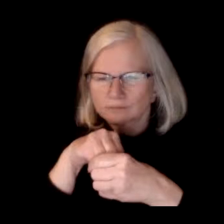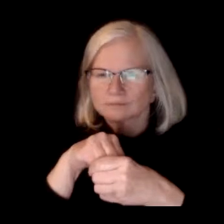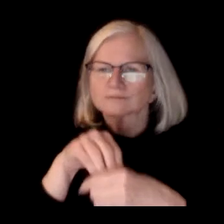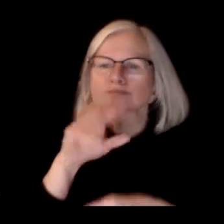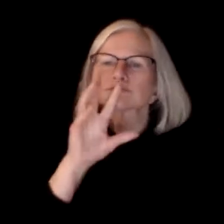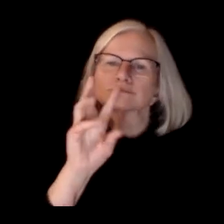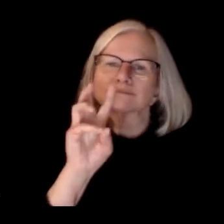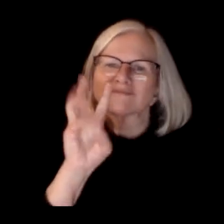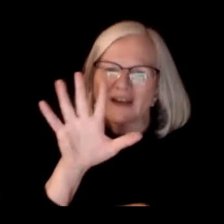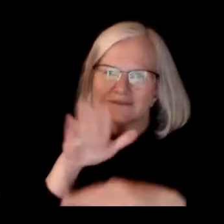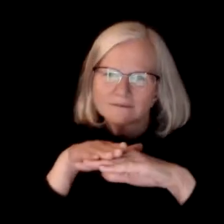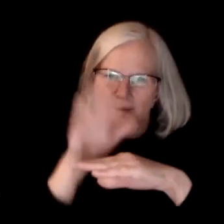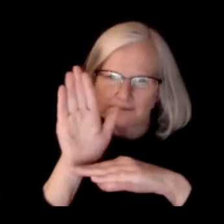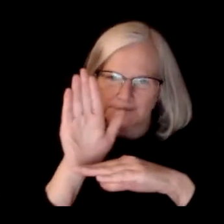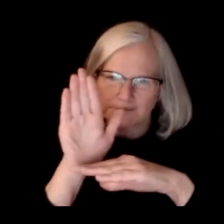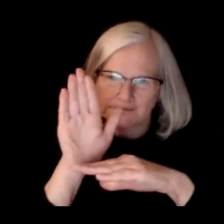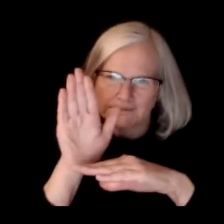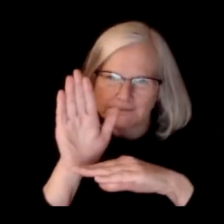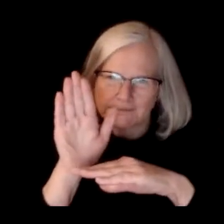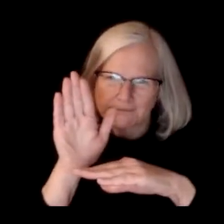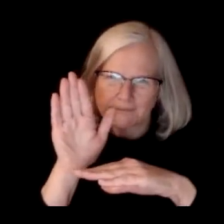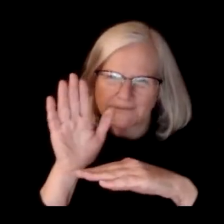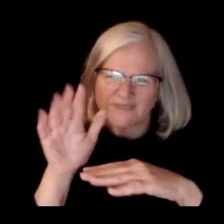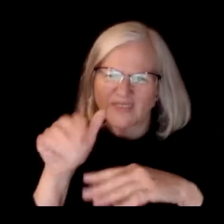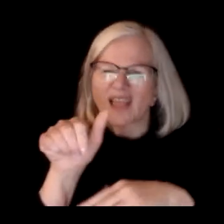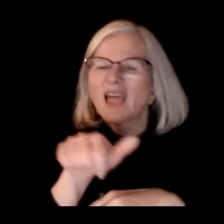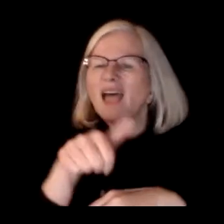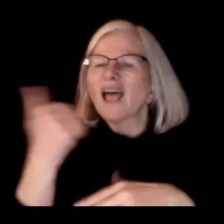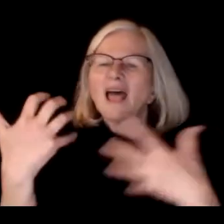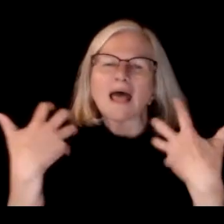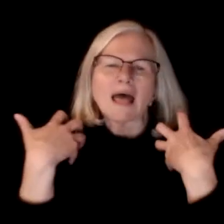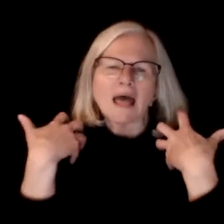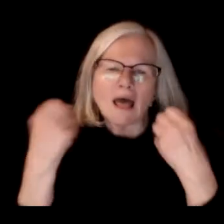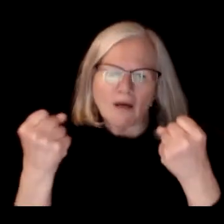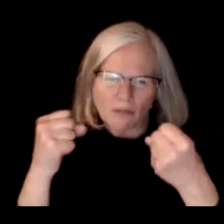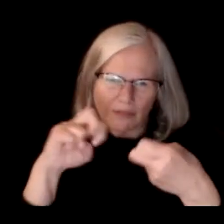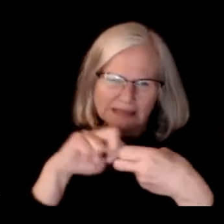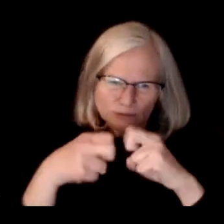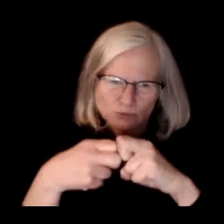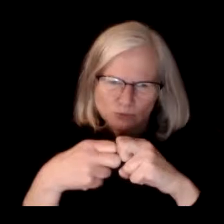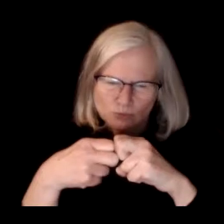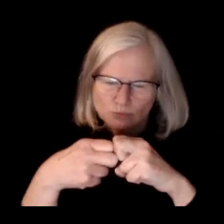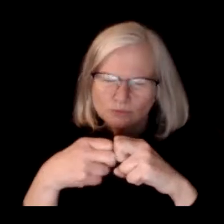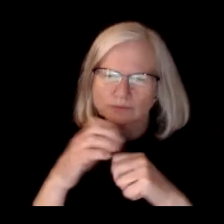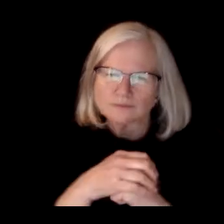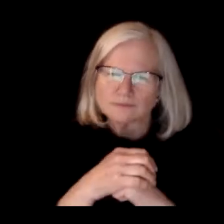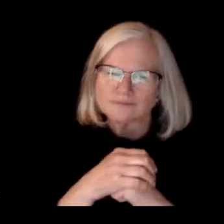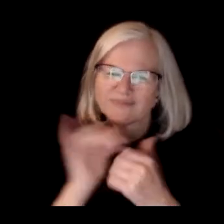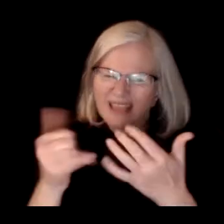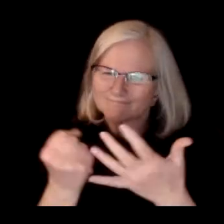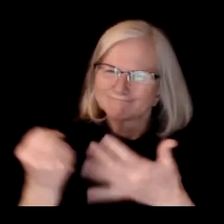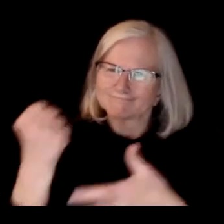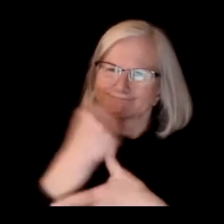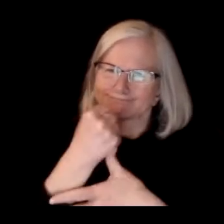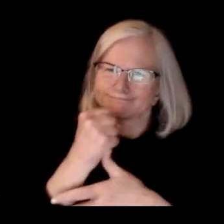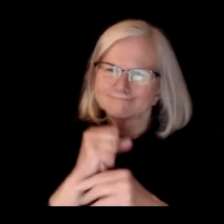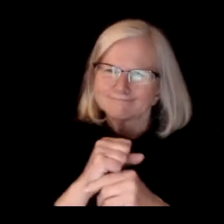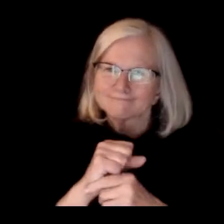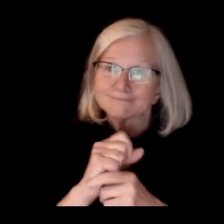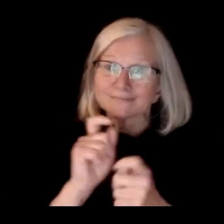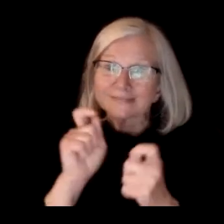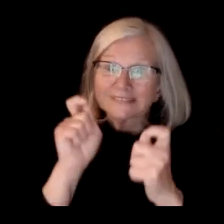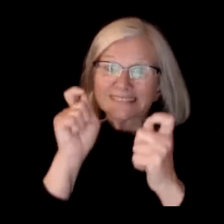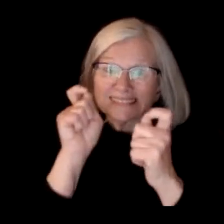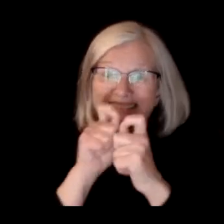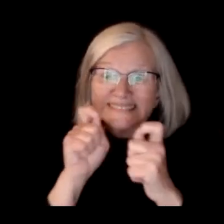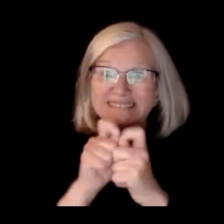conditions. The kind of operational details of how do you best identify and serve those populations are